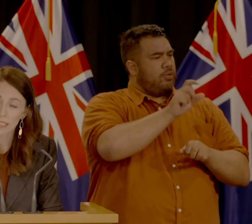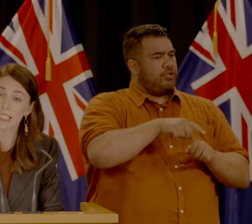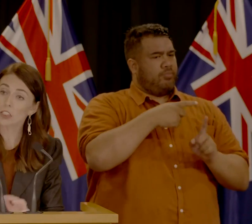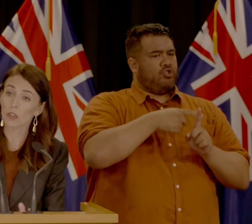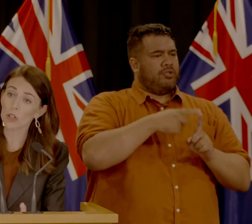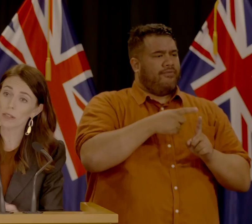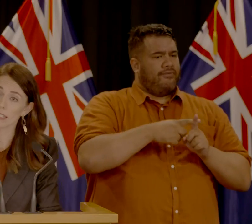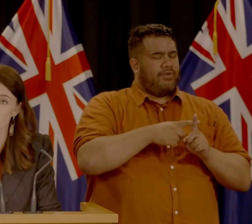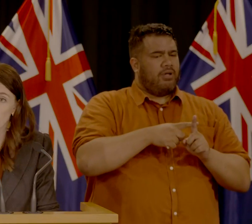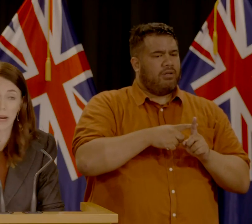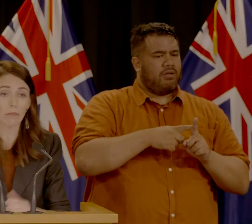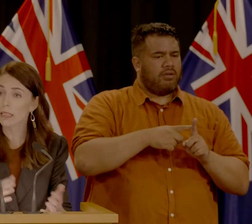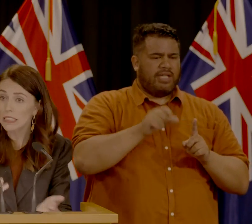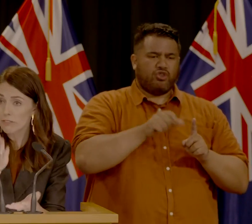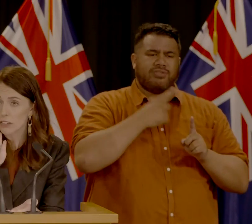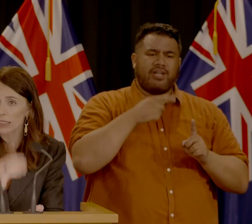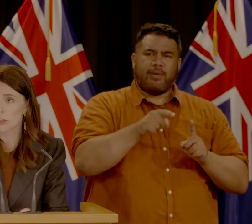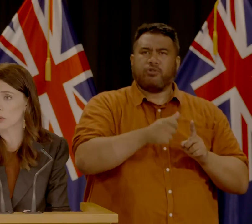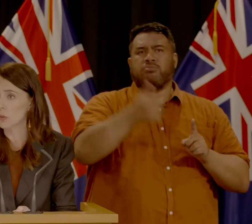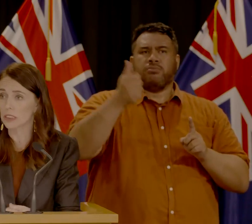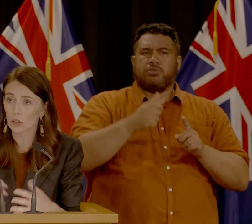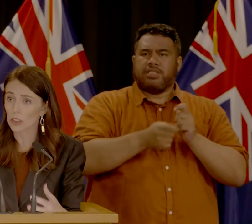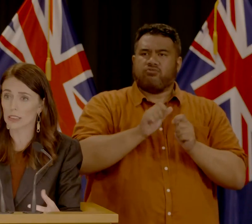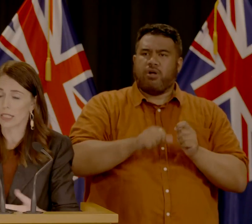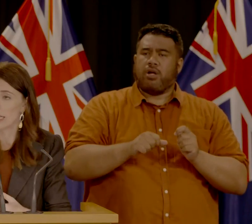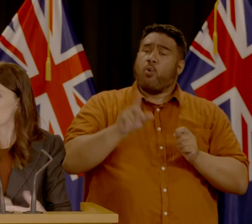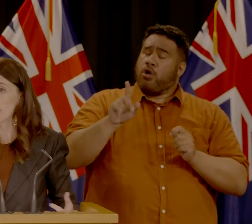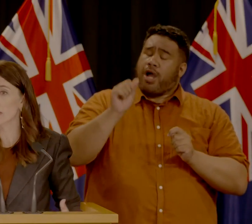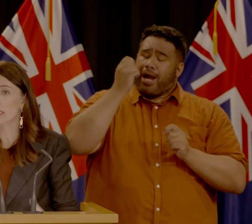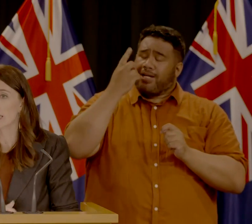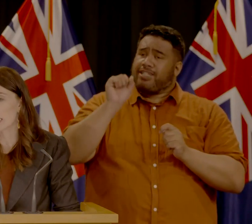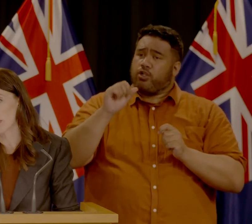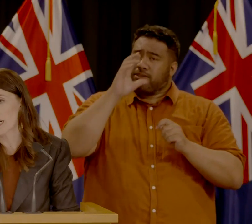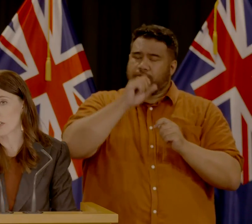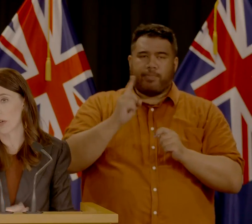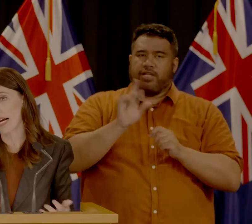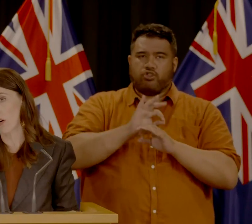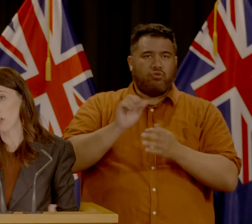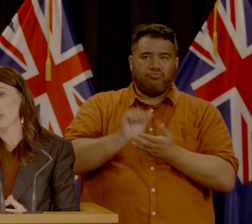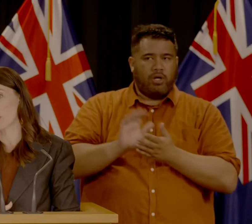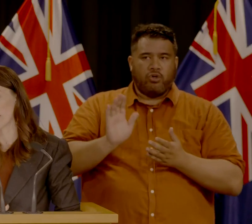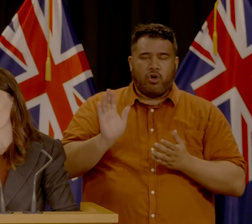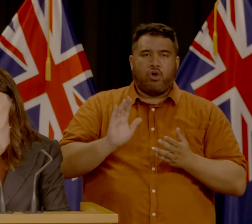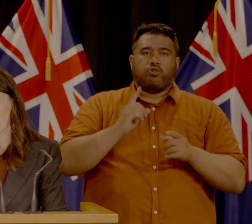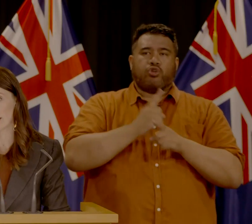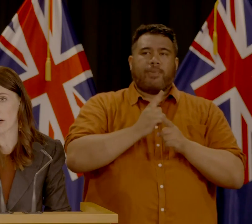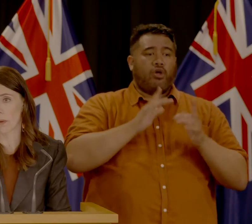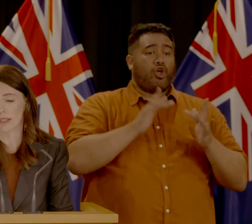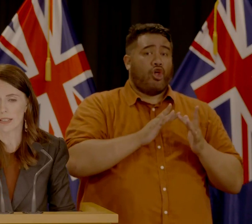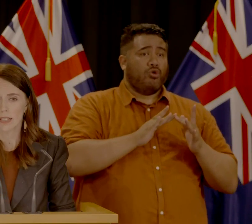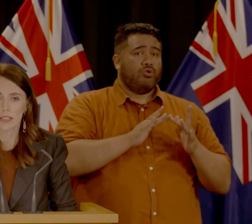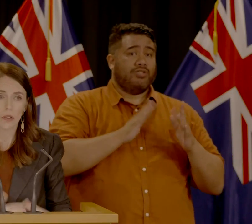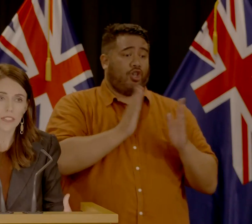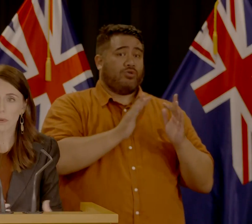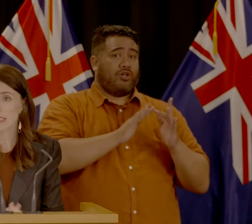No, that's actually not correct. But that's a fair assumption, Audrey. So let me give a little explanation on how close contacts are dealt